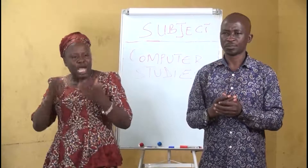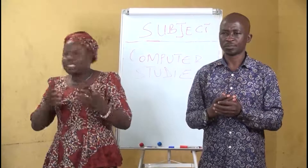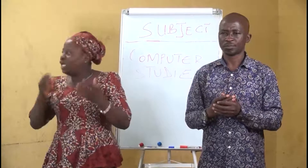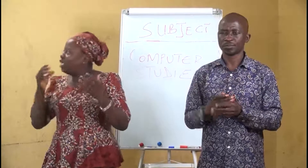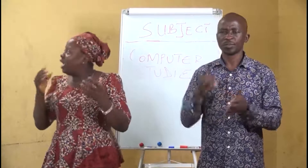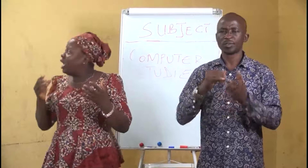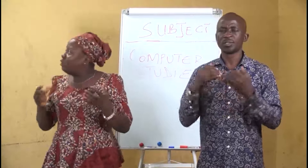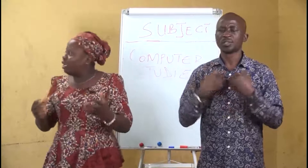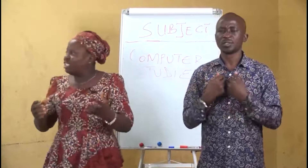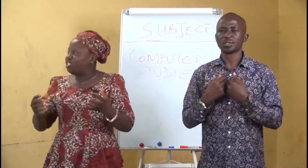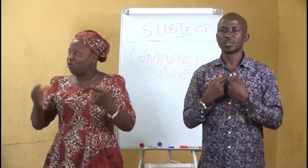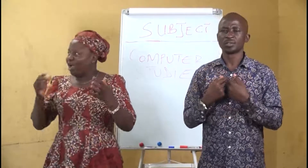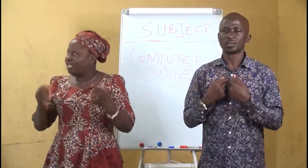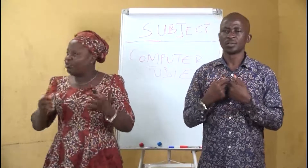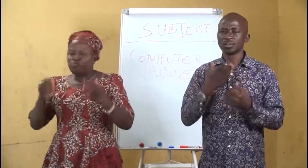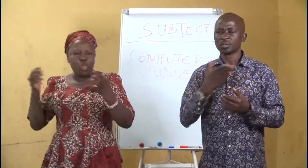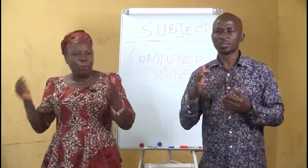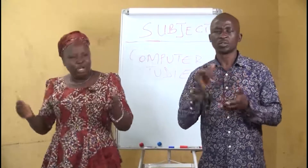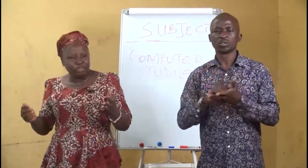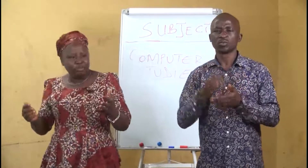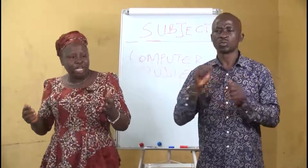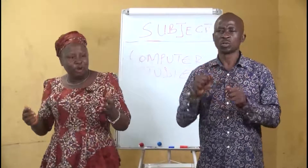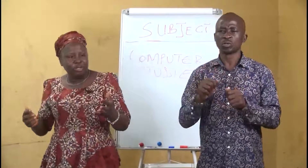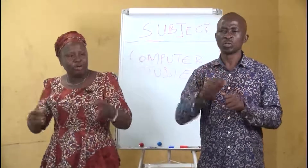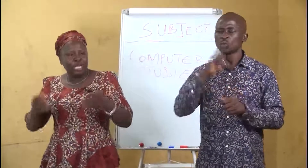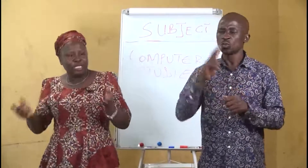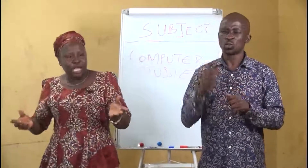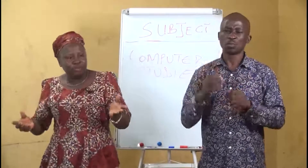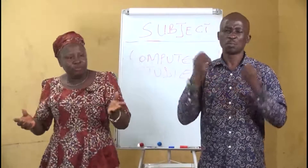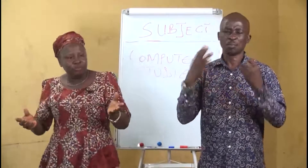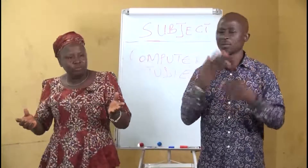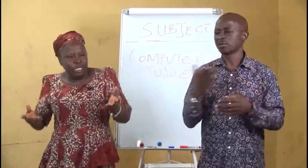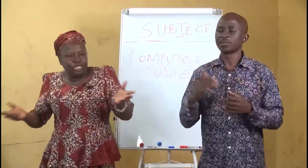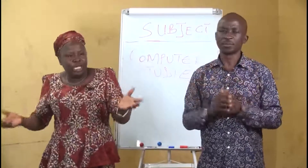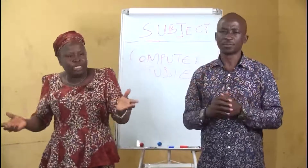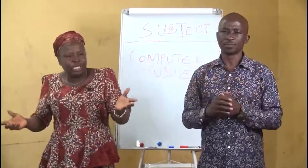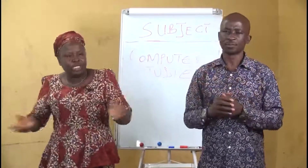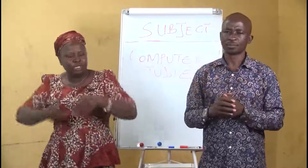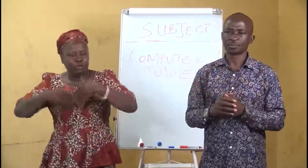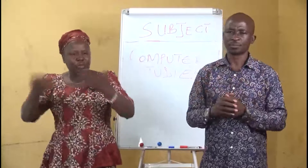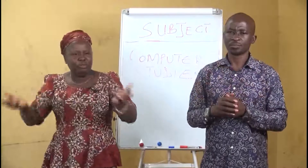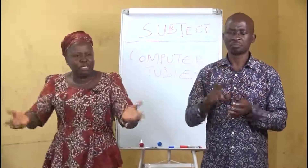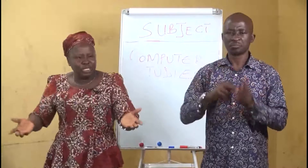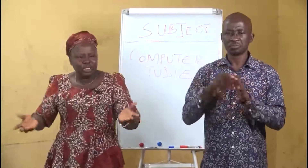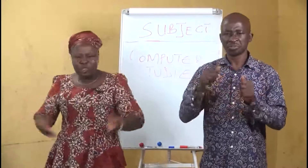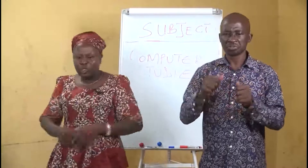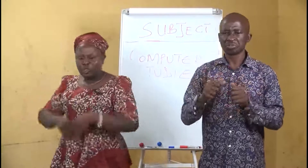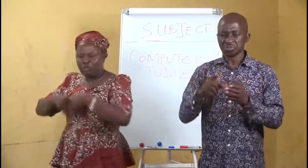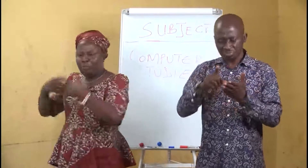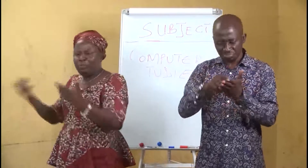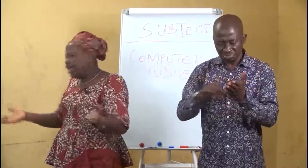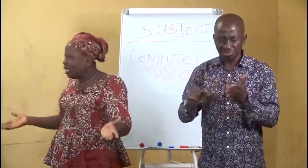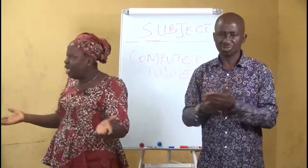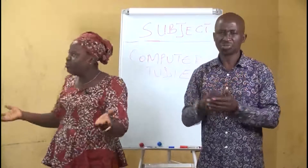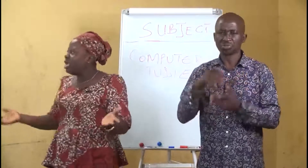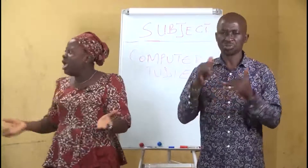It has a facility of handling many operations at a time, in the sense that you can be printing, you